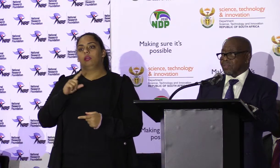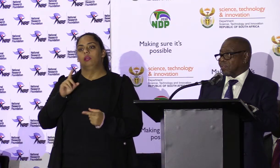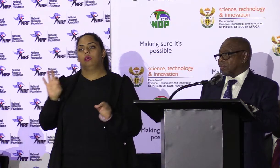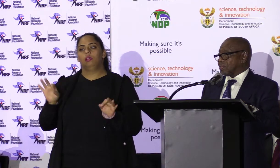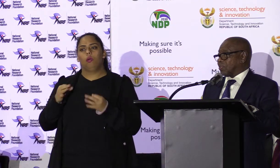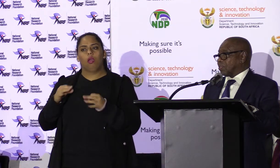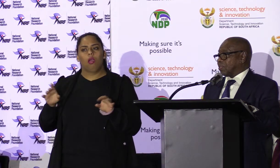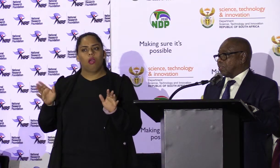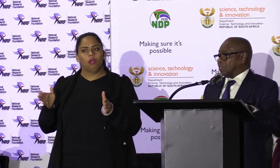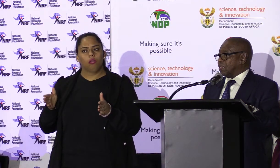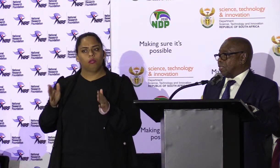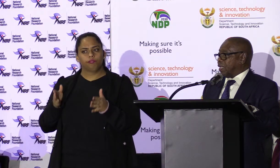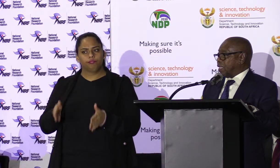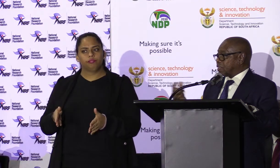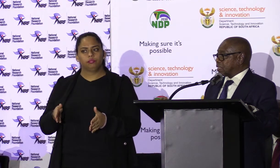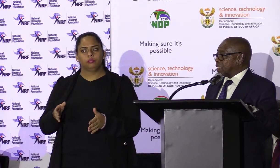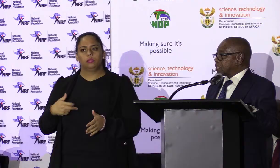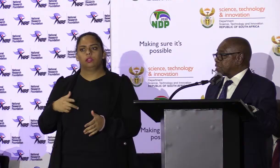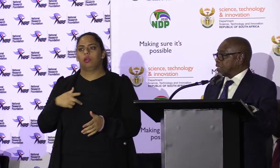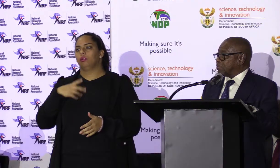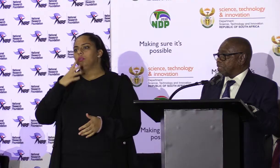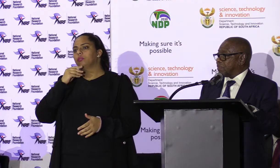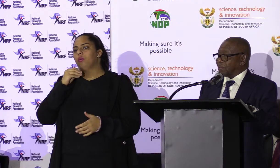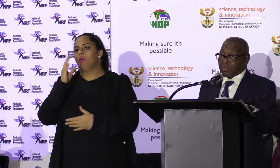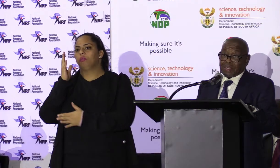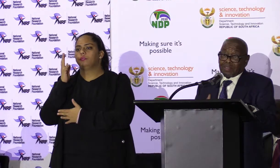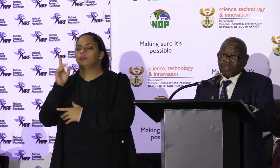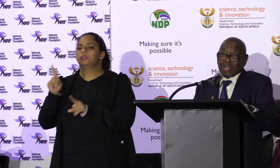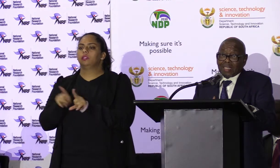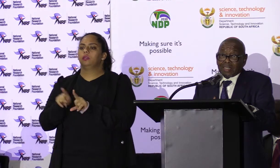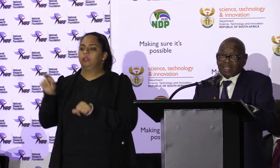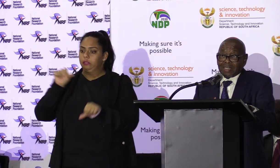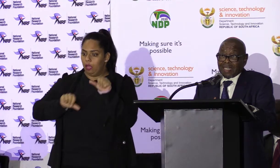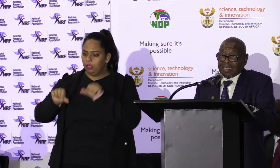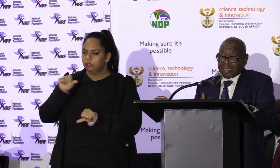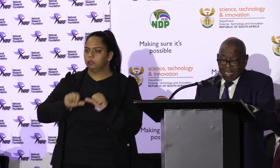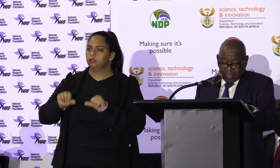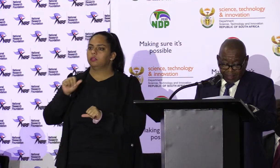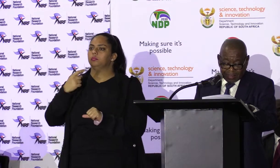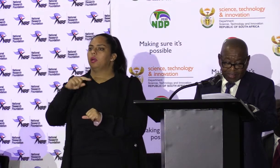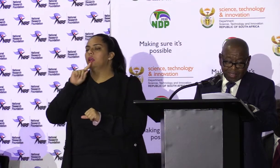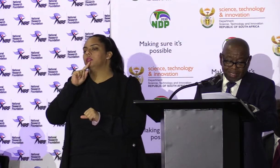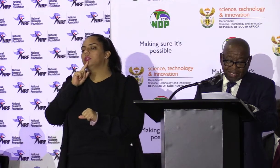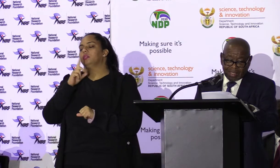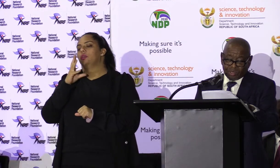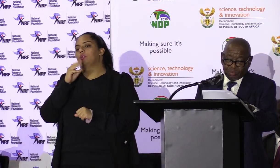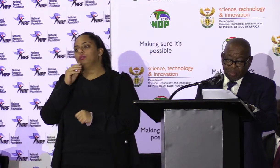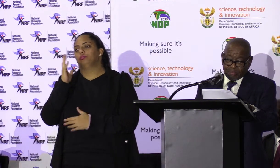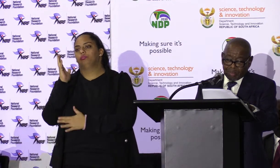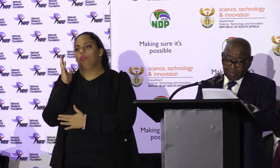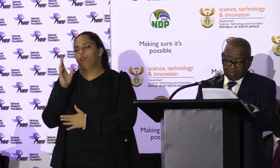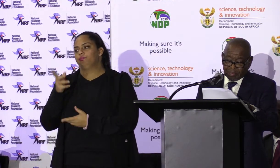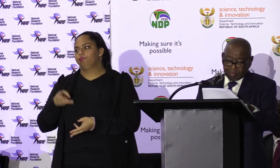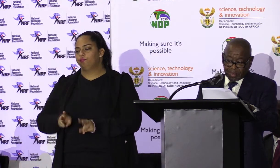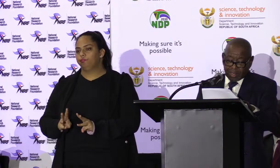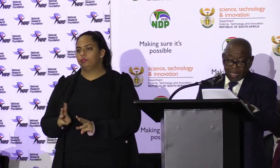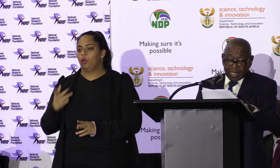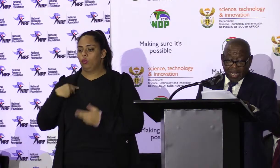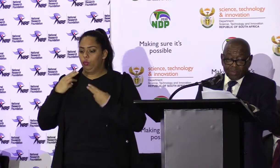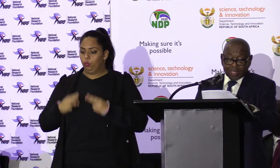science and also not talk art at the same time, because that's for us, and that's us as human